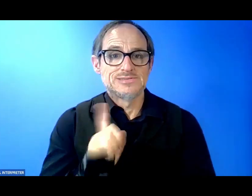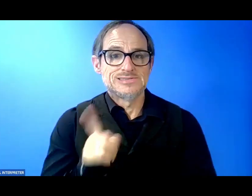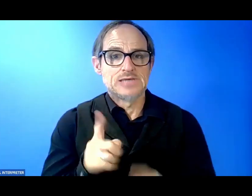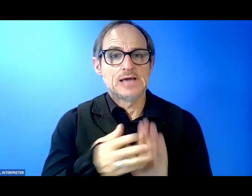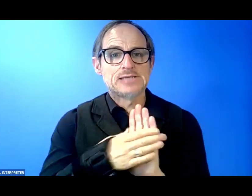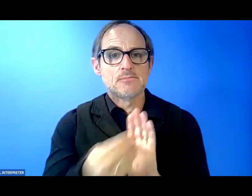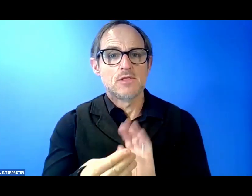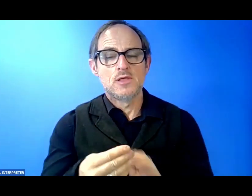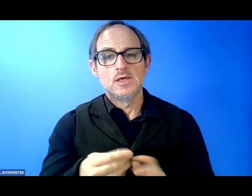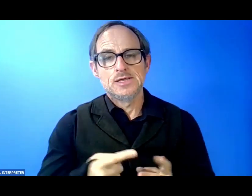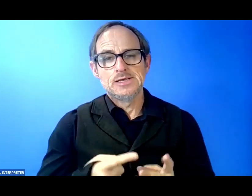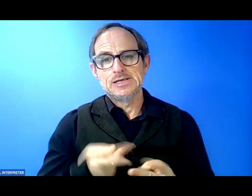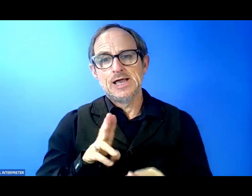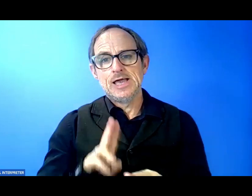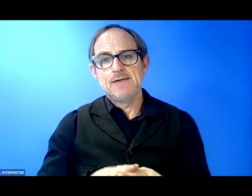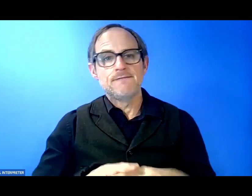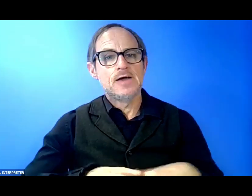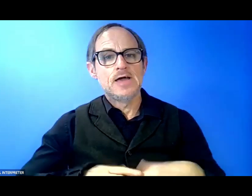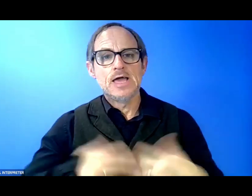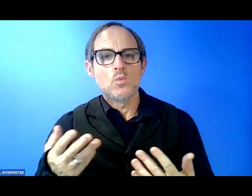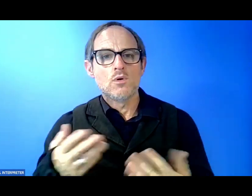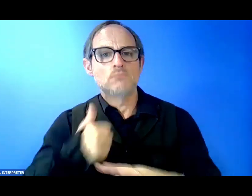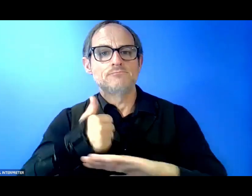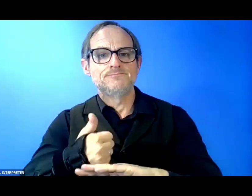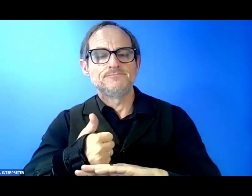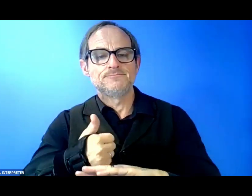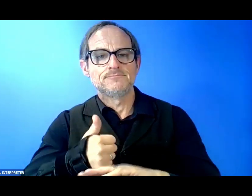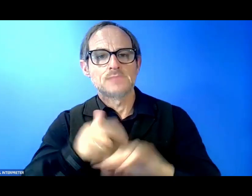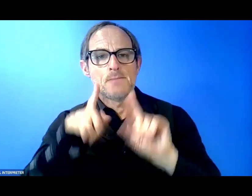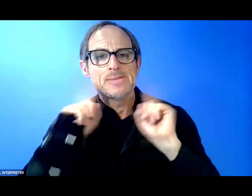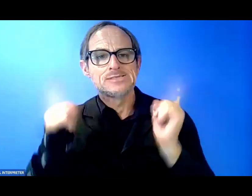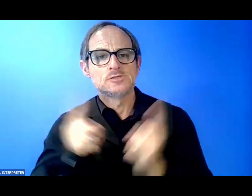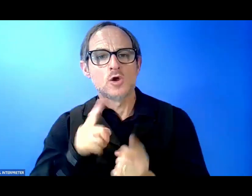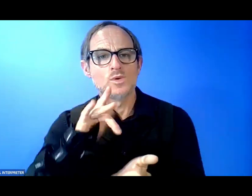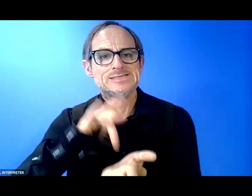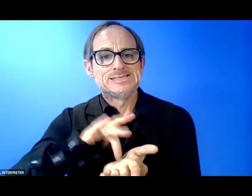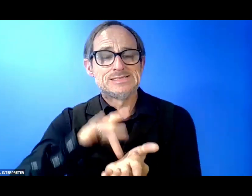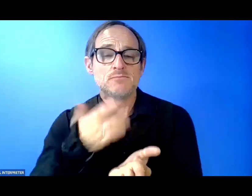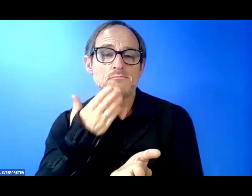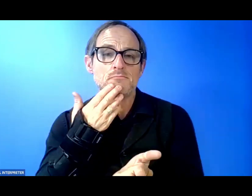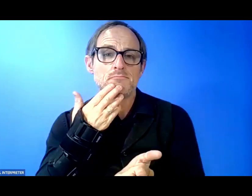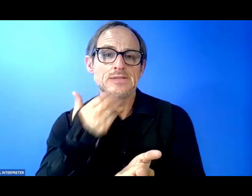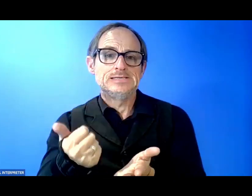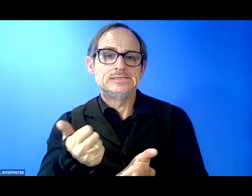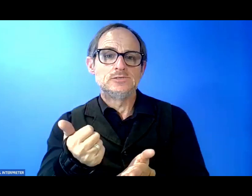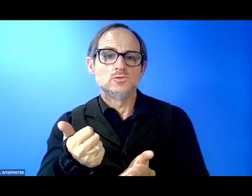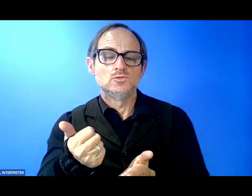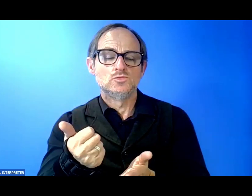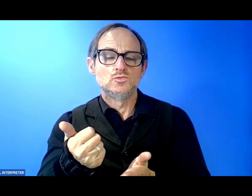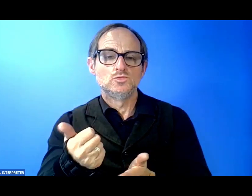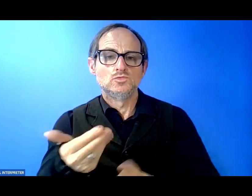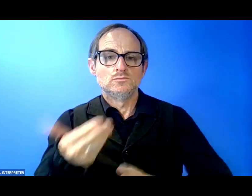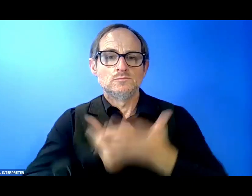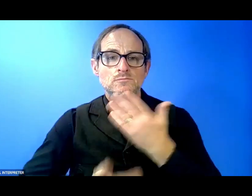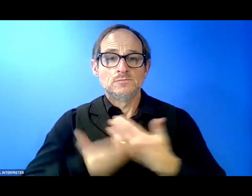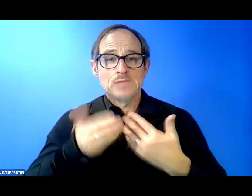is from Mexico City, please do share that now, and we can spotlight you.